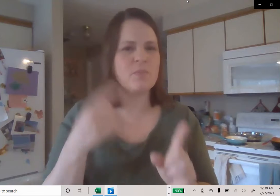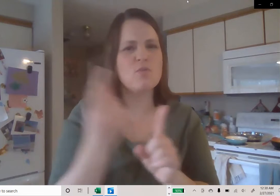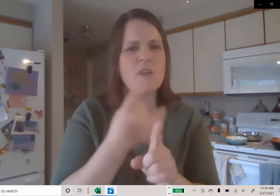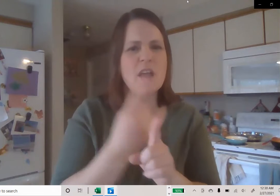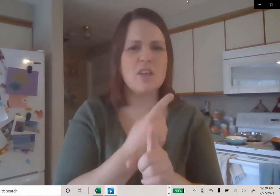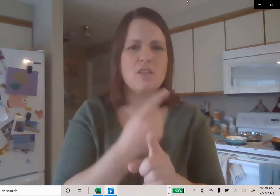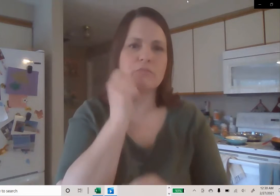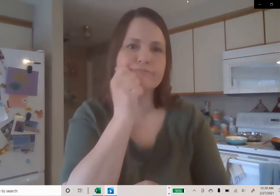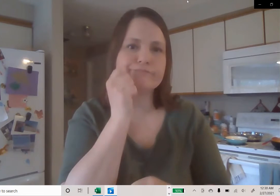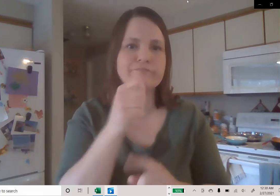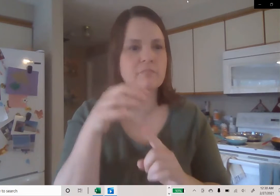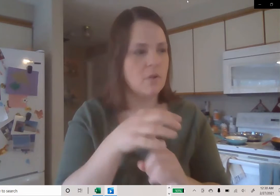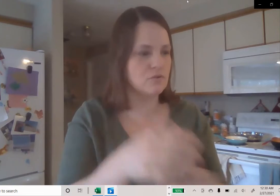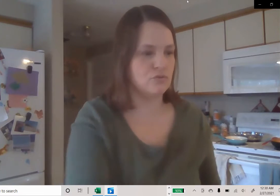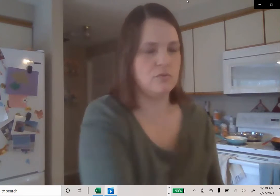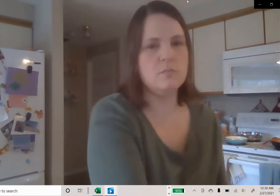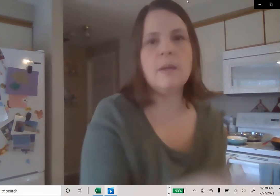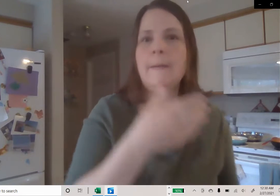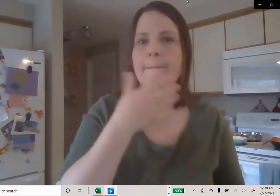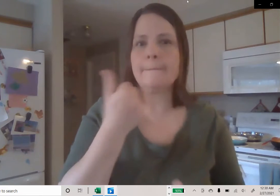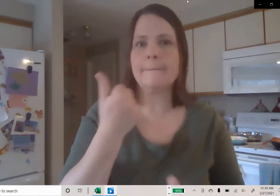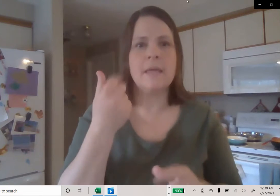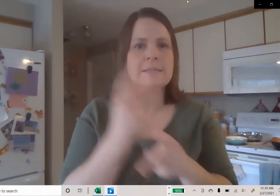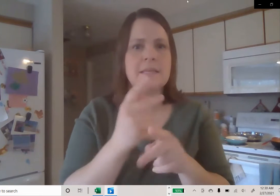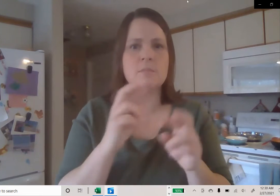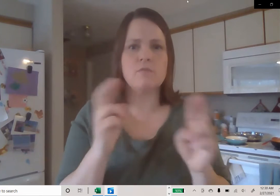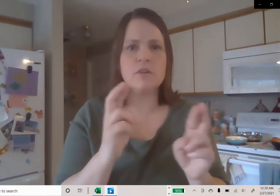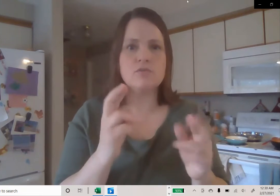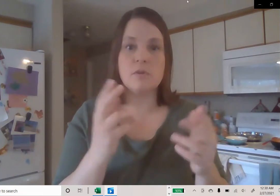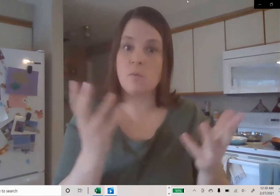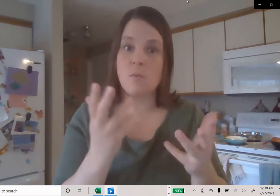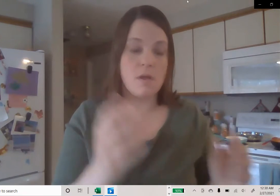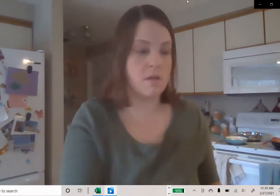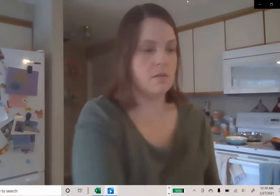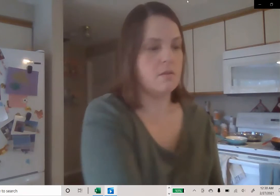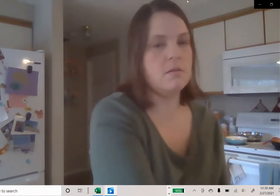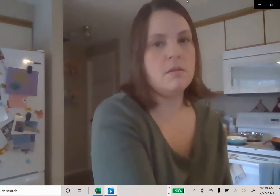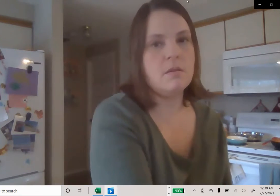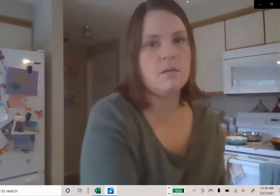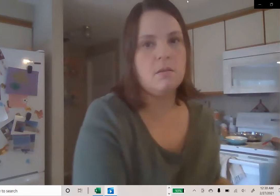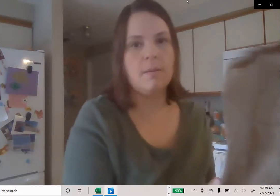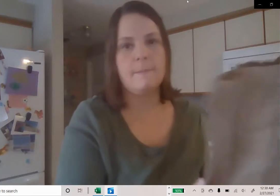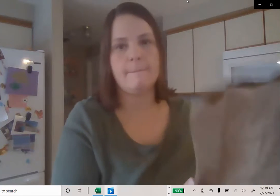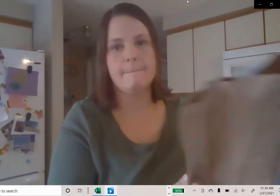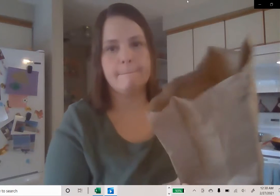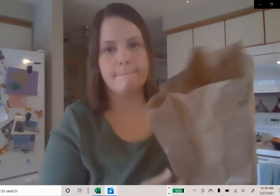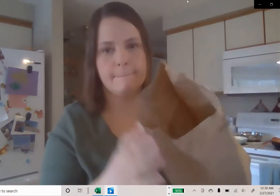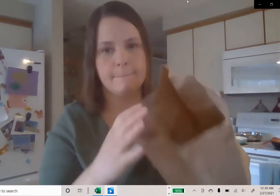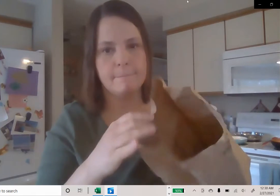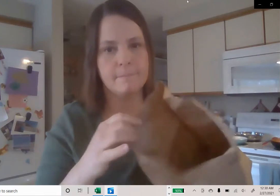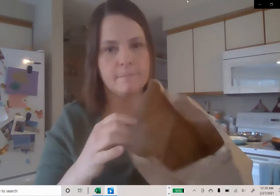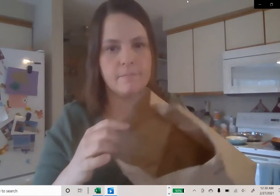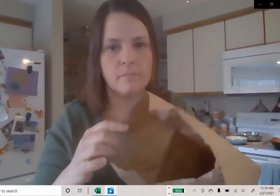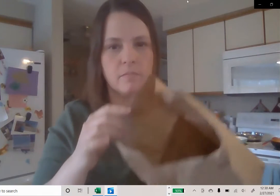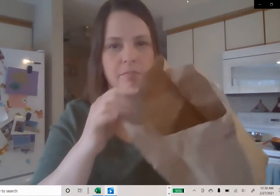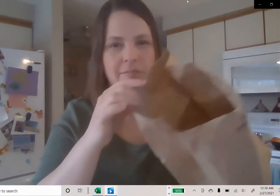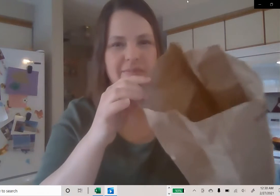special mushrooms. Regular mushrooms are best to be kept in the refrigerator in a bag like this, which is